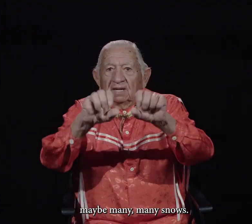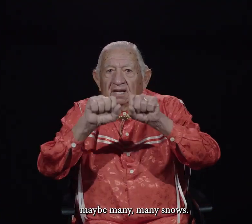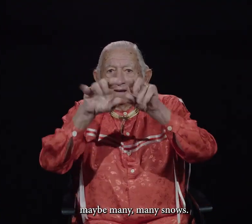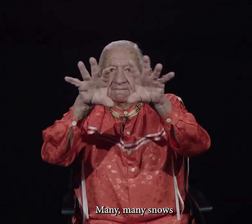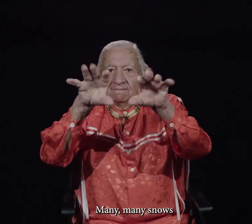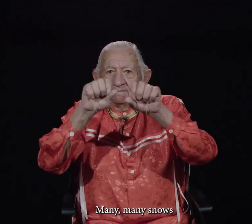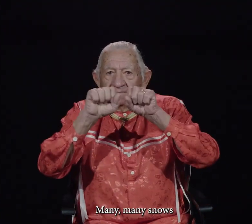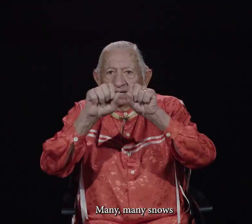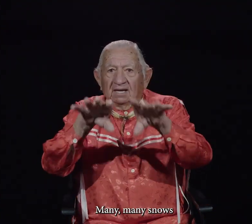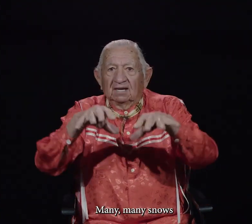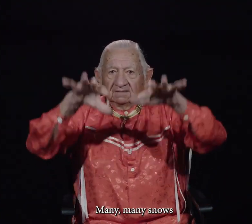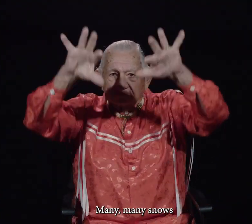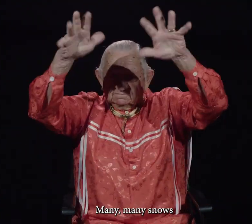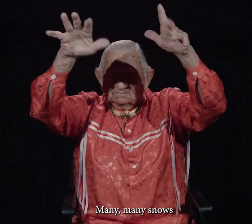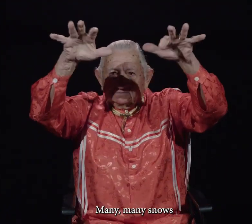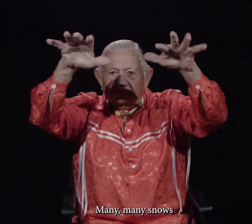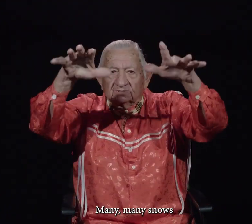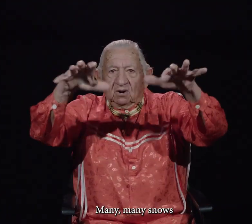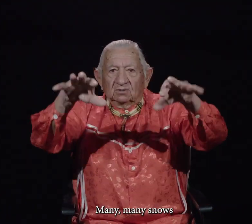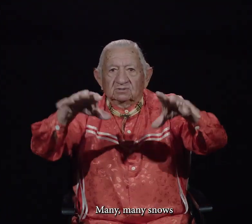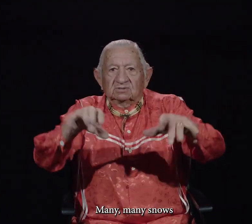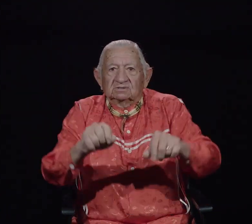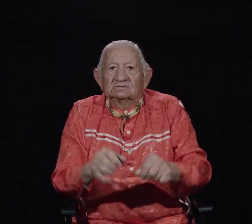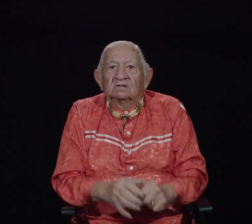many, many snows.